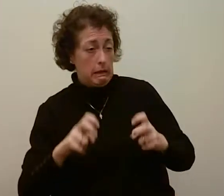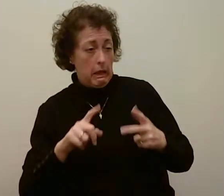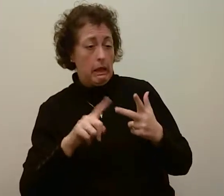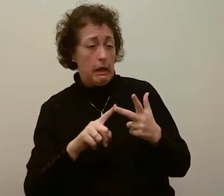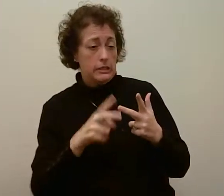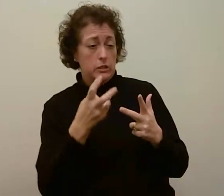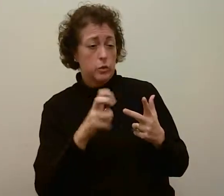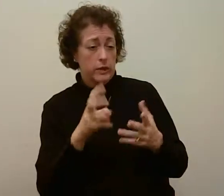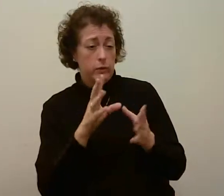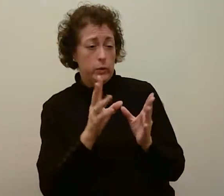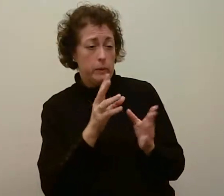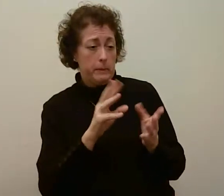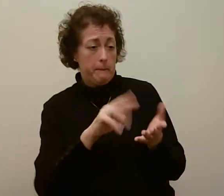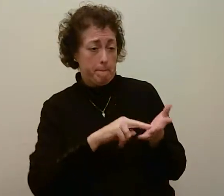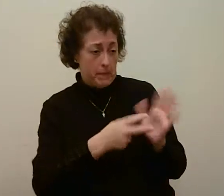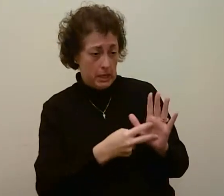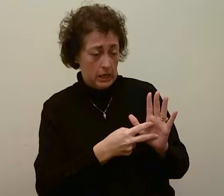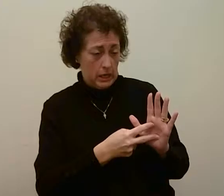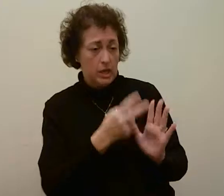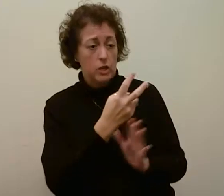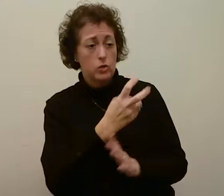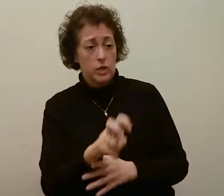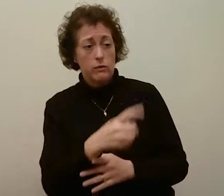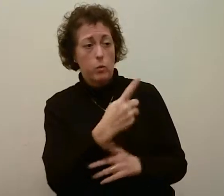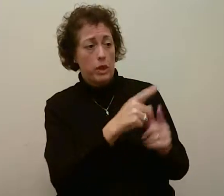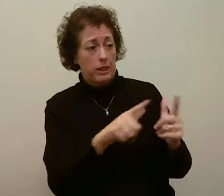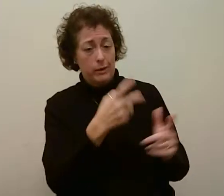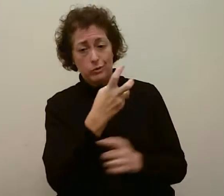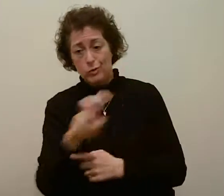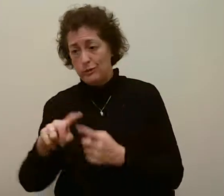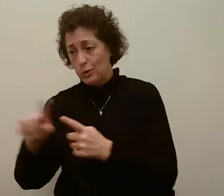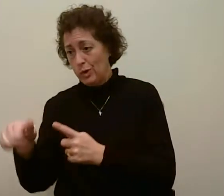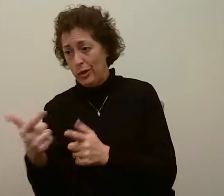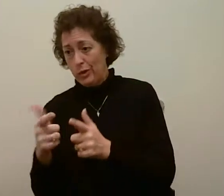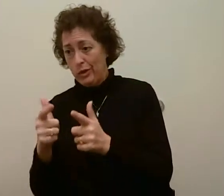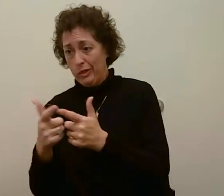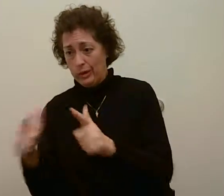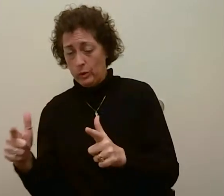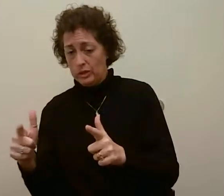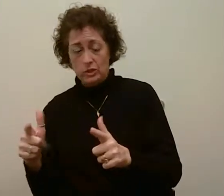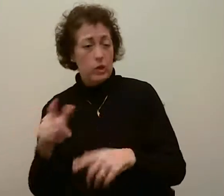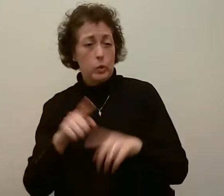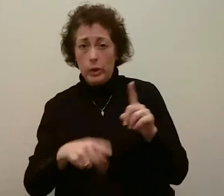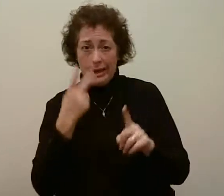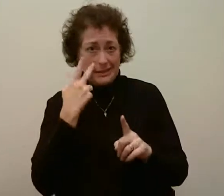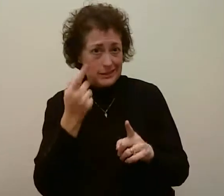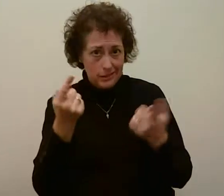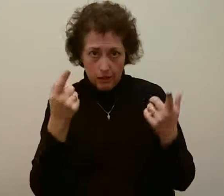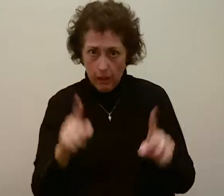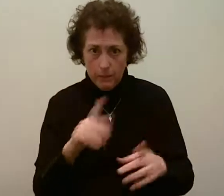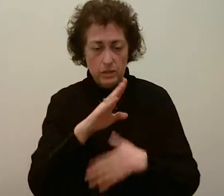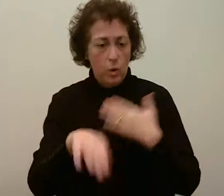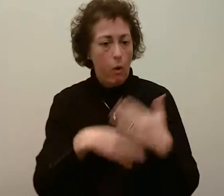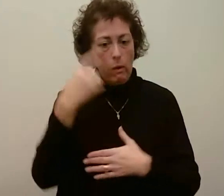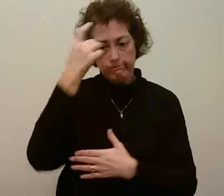from one language to another. This is not observable. This all happens in the head. Okay? It's all in your mind here. It's all that cognitive